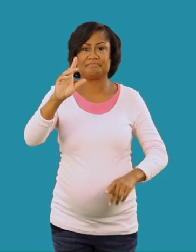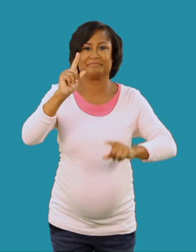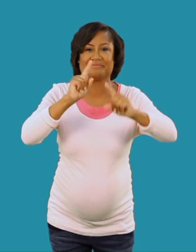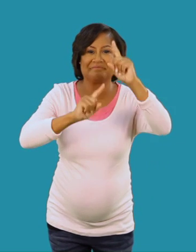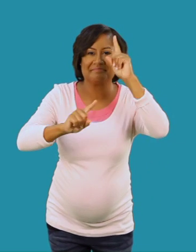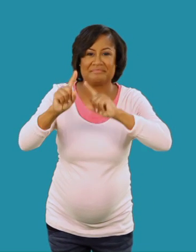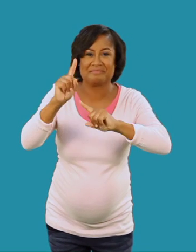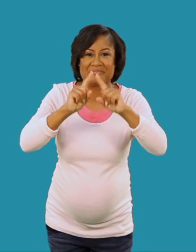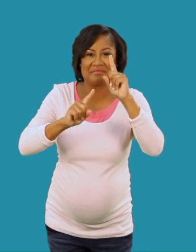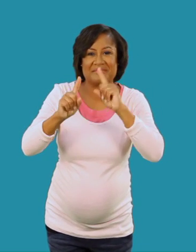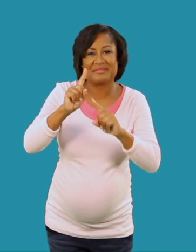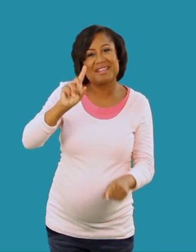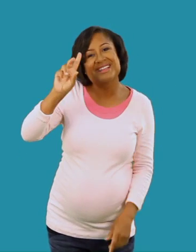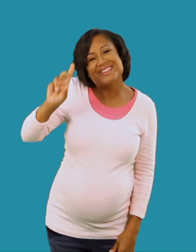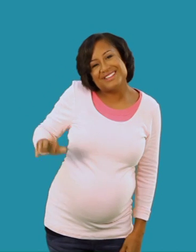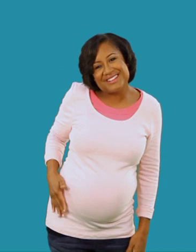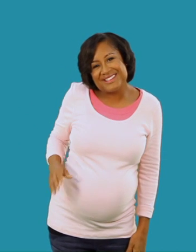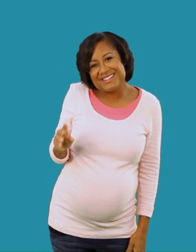Maria and Amber.